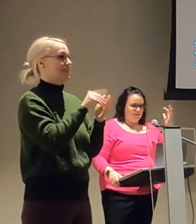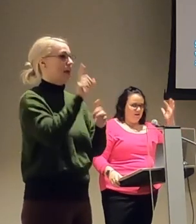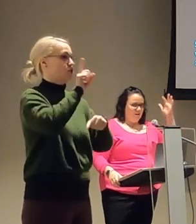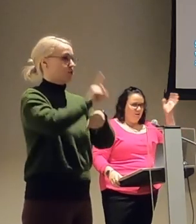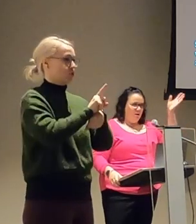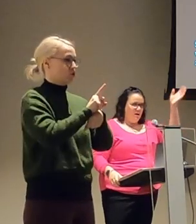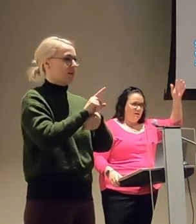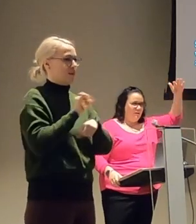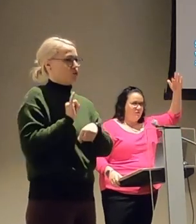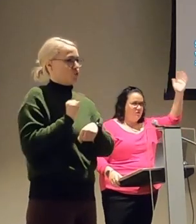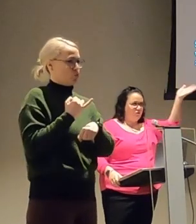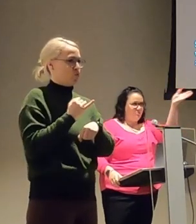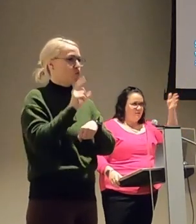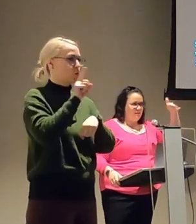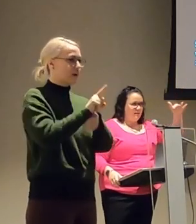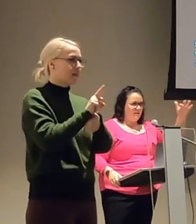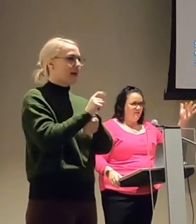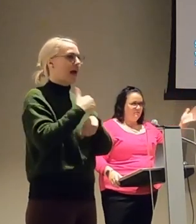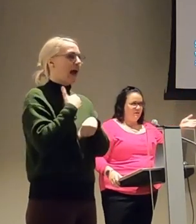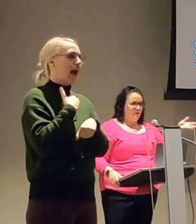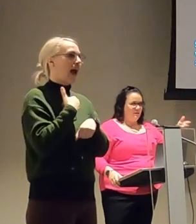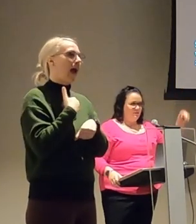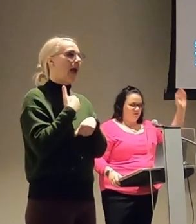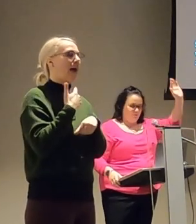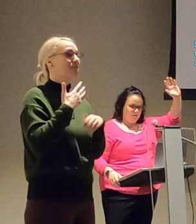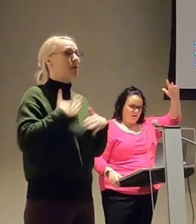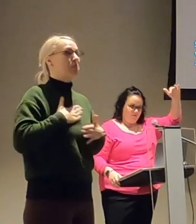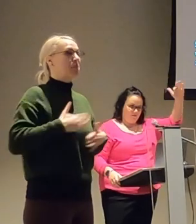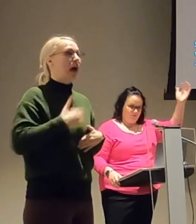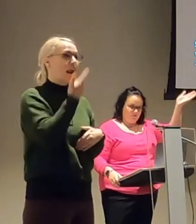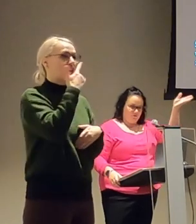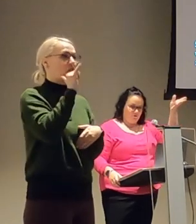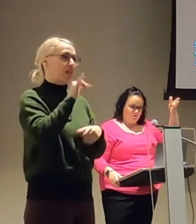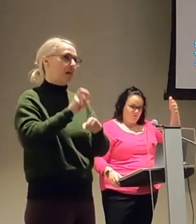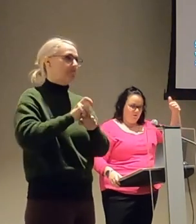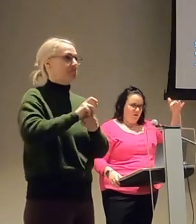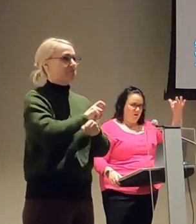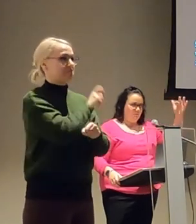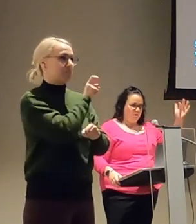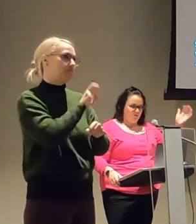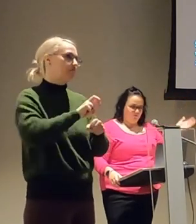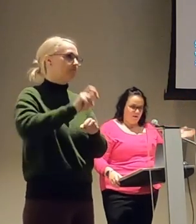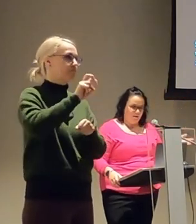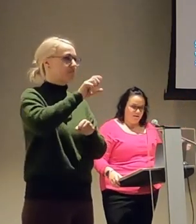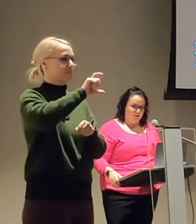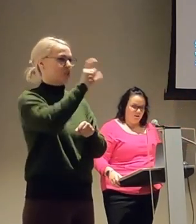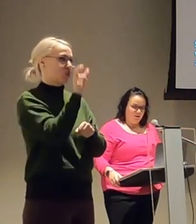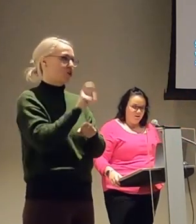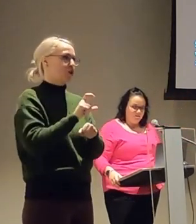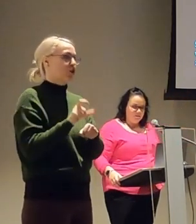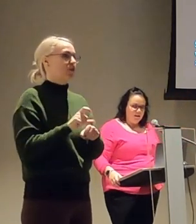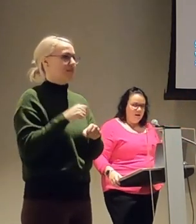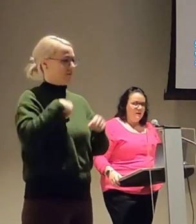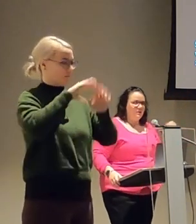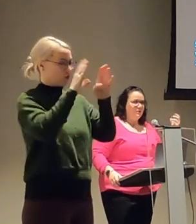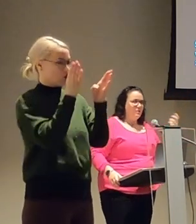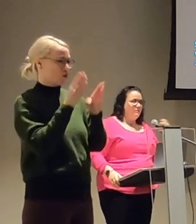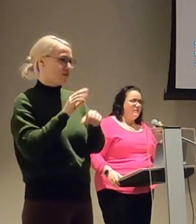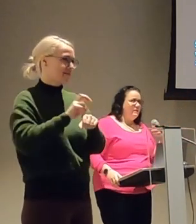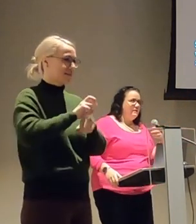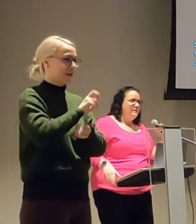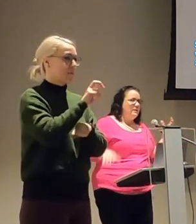it has a long kind of serpentine body, so it's kind of long, beautiful, elegant curves.